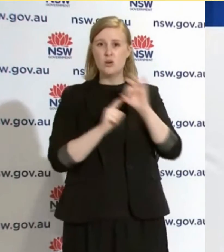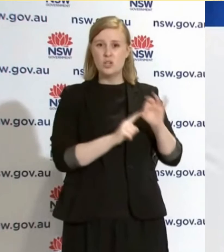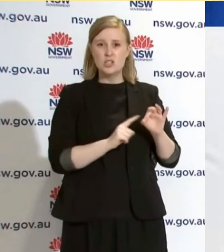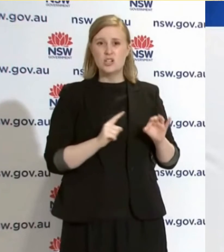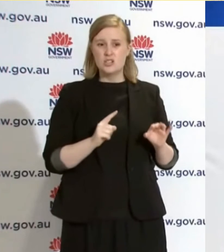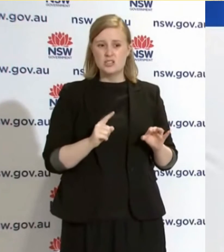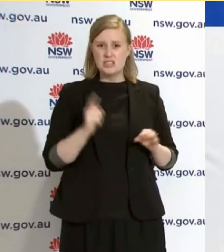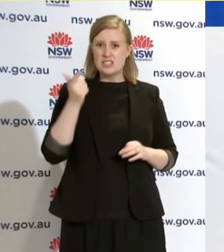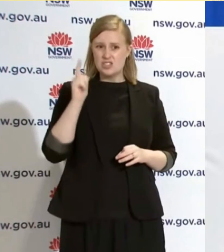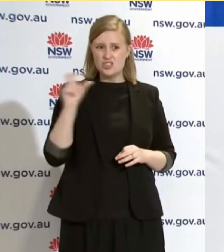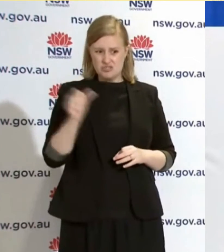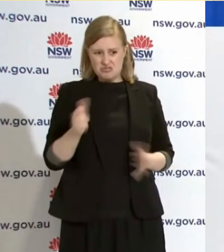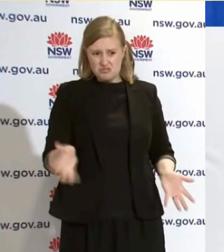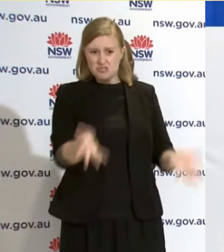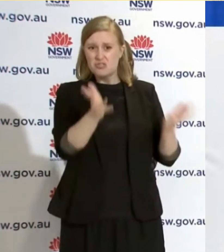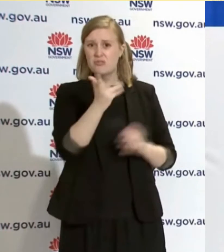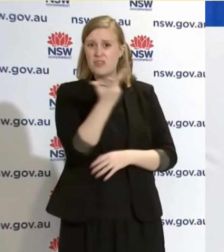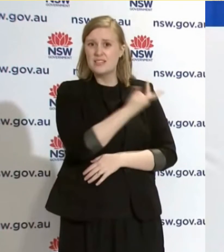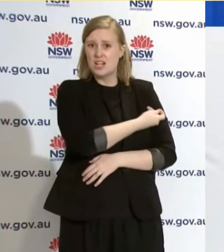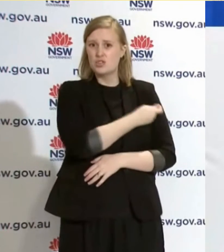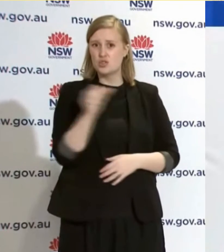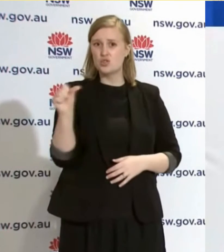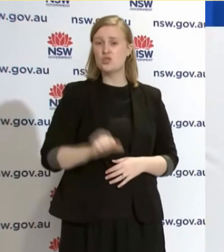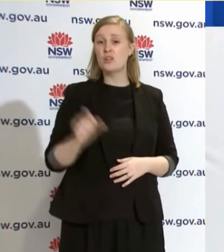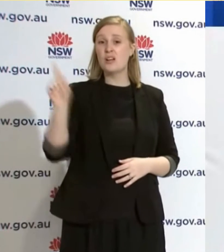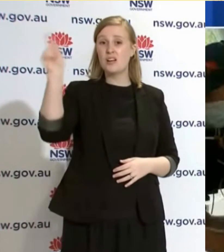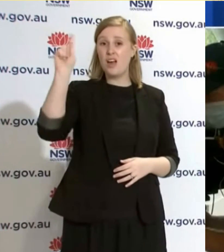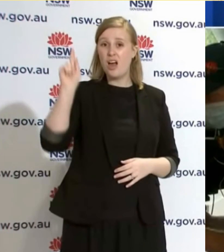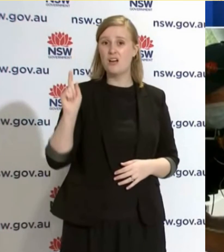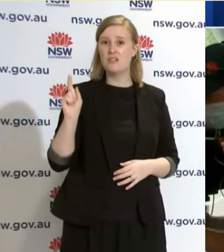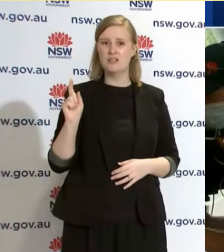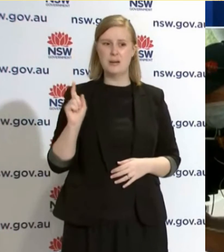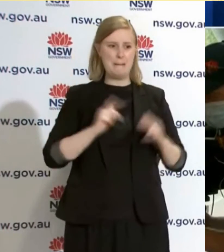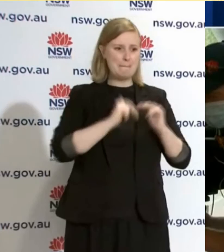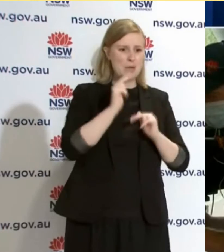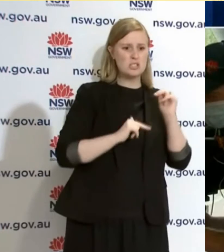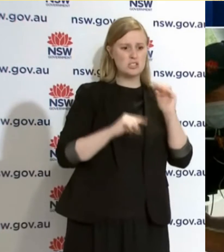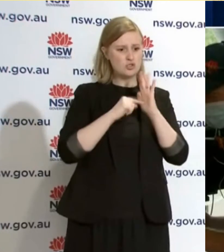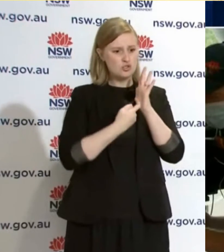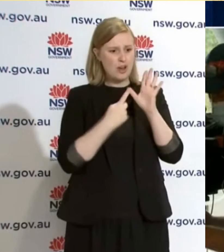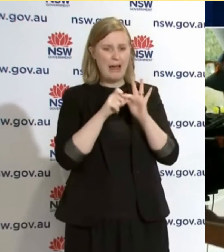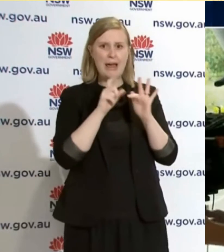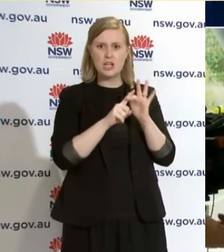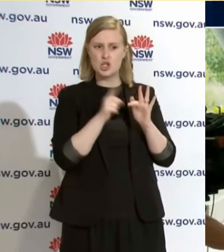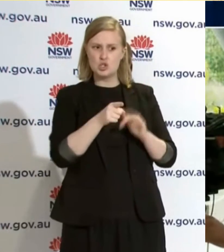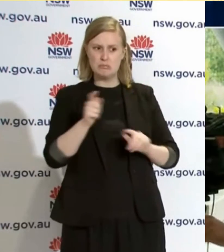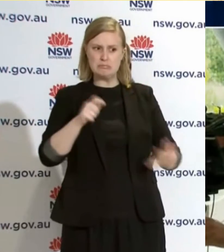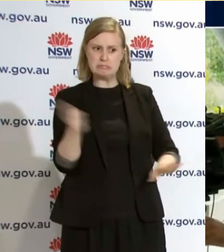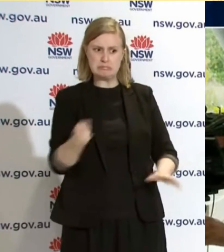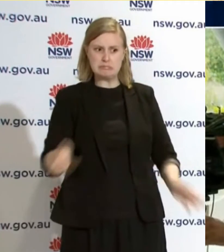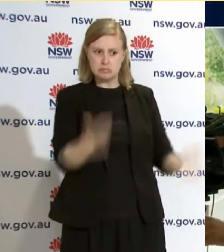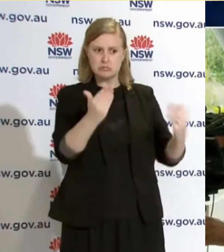construction workers out there, you have your supermarket workers' day. Is it not time? There are reports you might be sending year sixes back